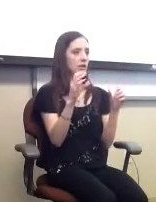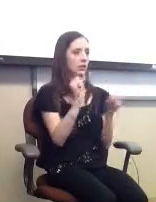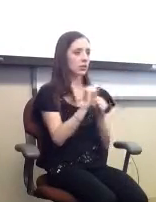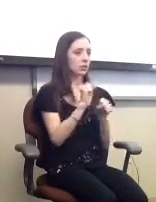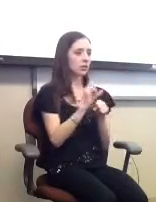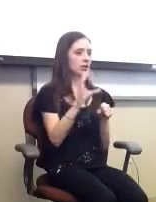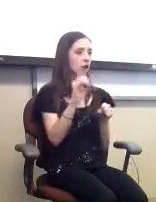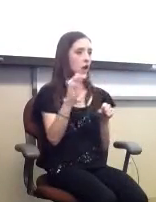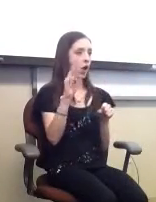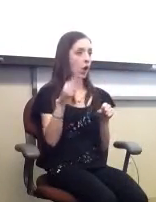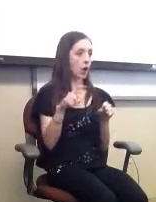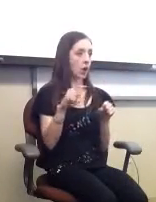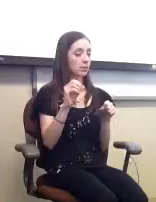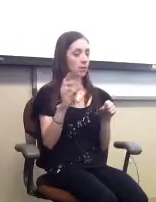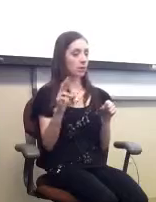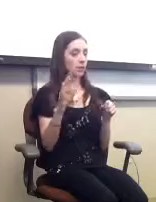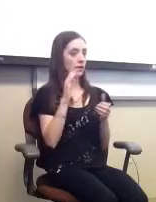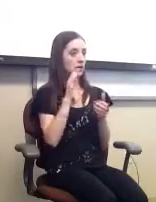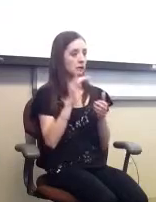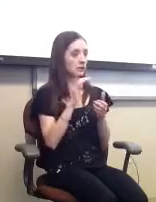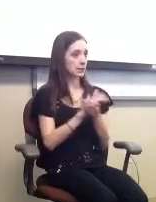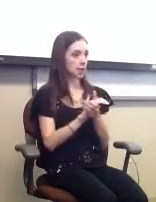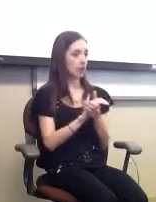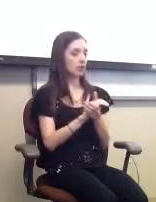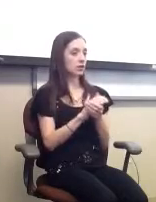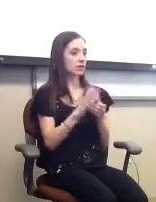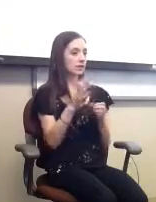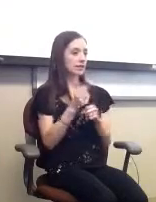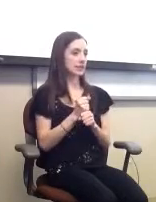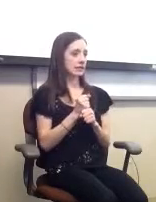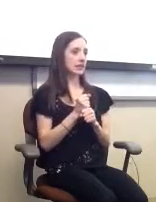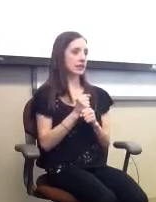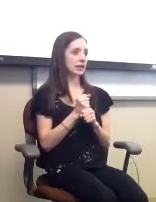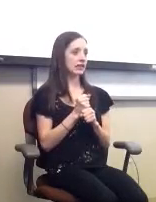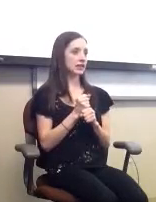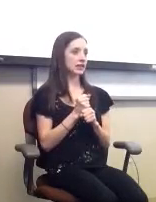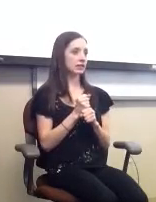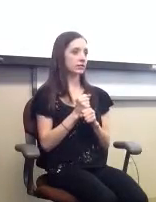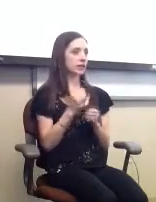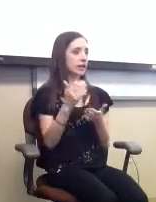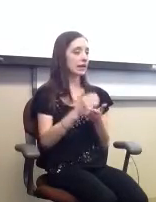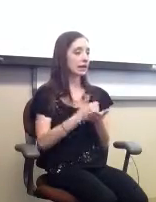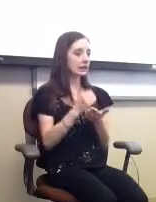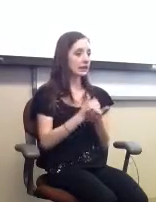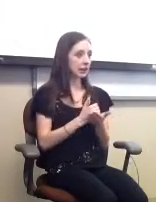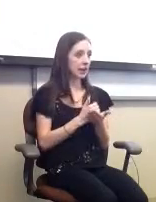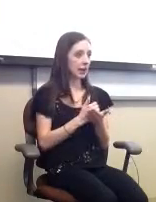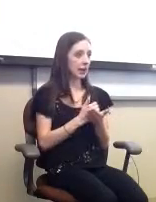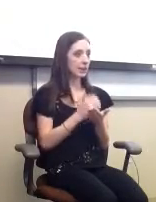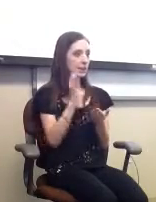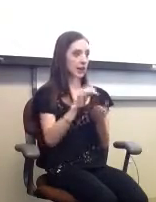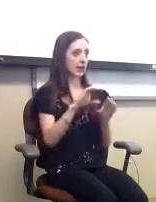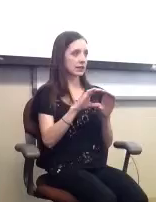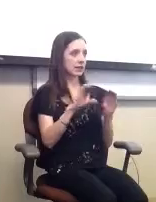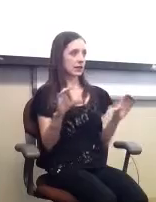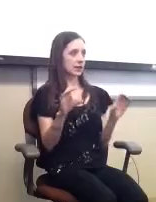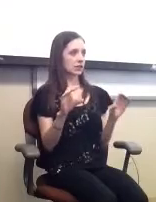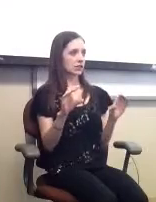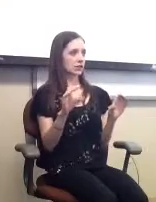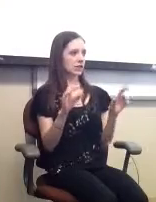income down at the bottom part, we're going to go ahead and run through the financial needs test just using that bottom income. Even